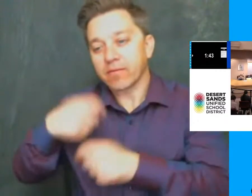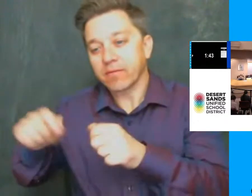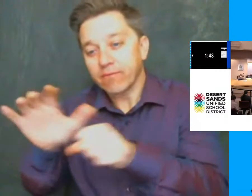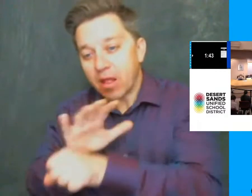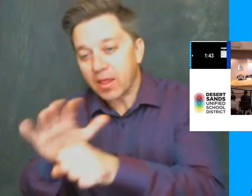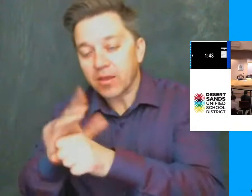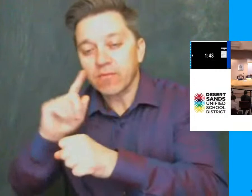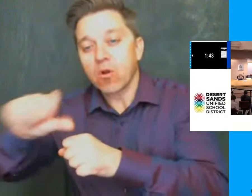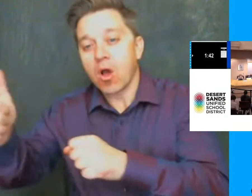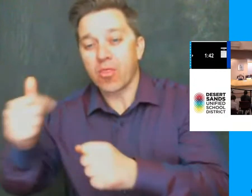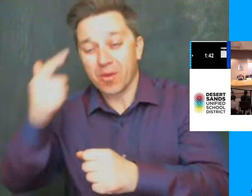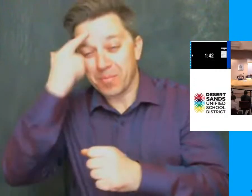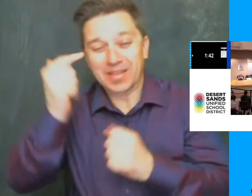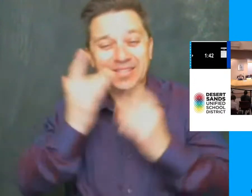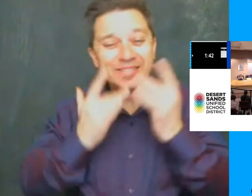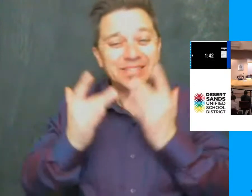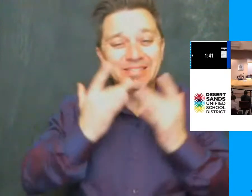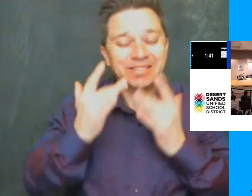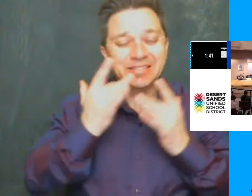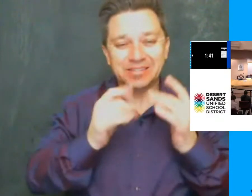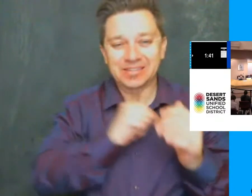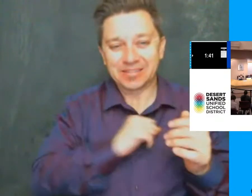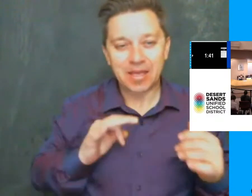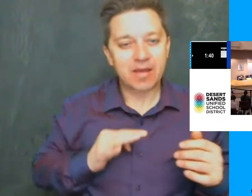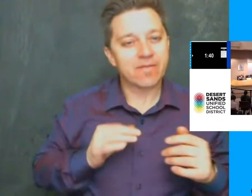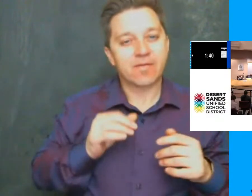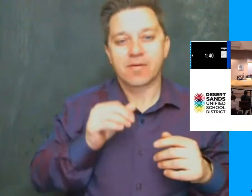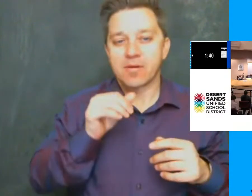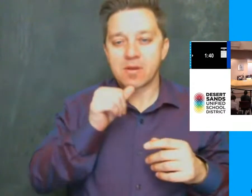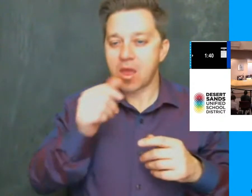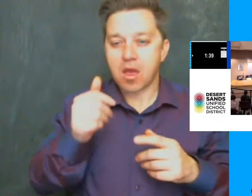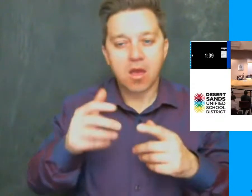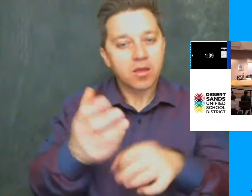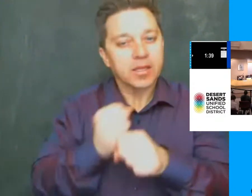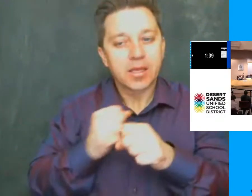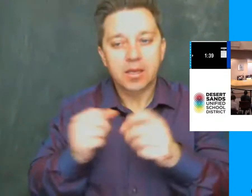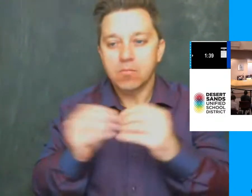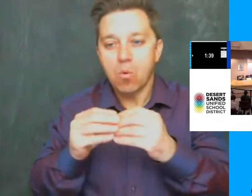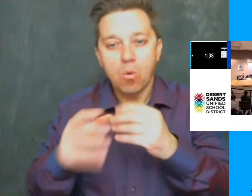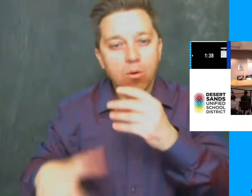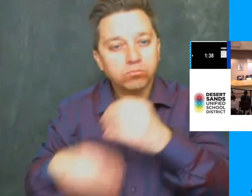to staff shortage and not getting any extra support from them.